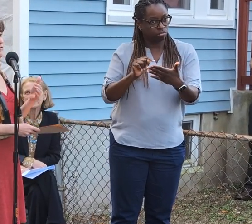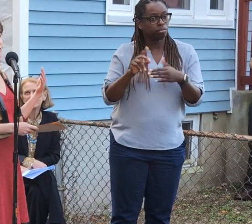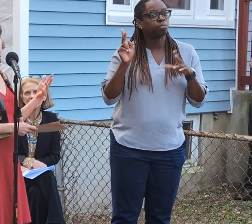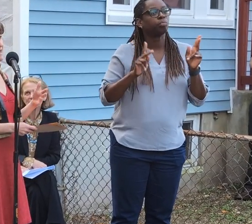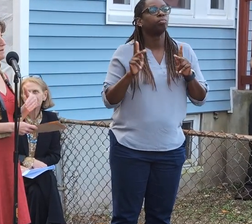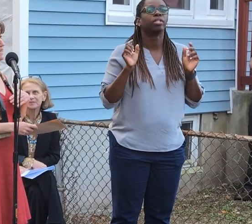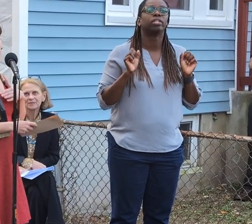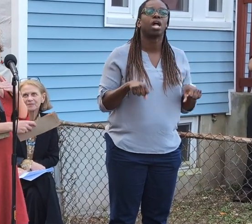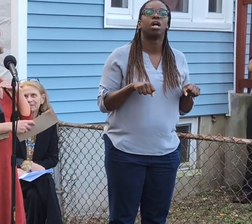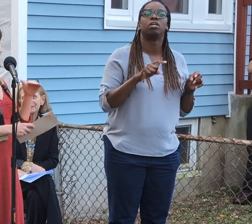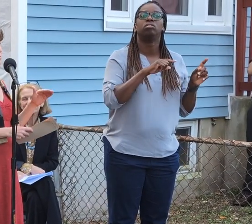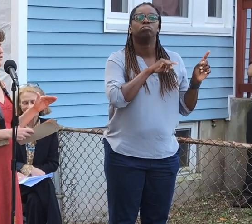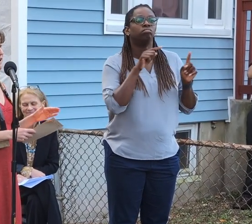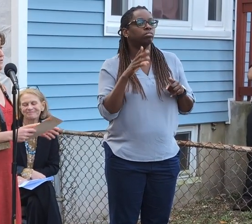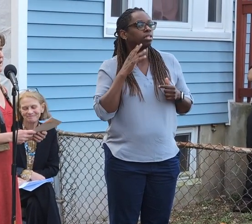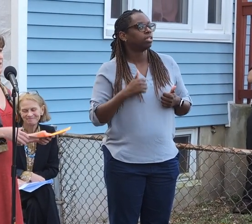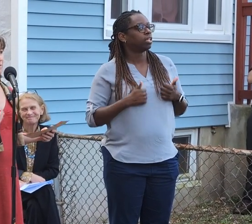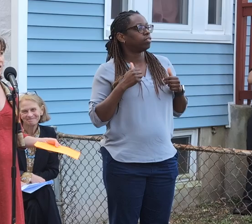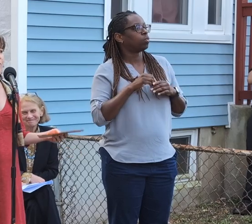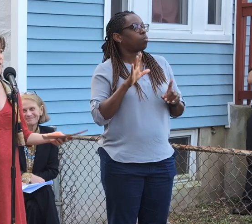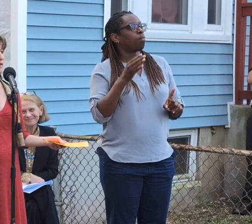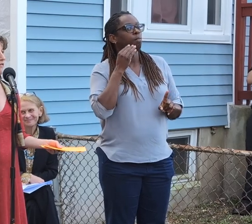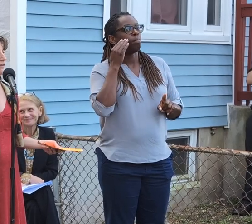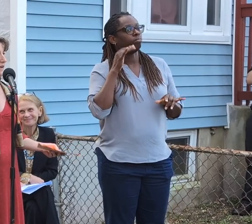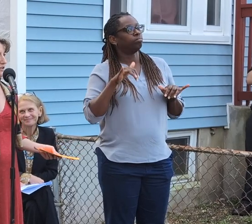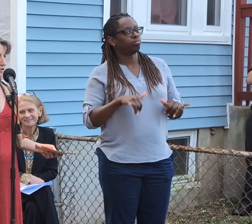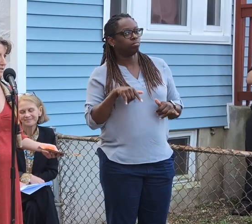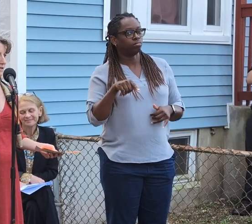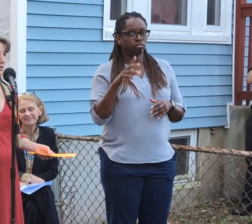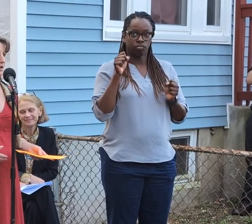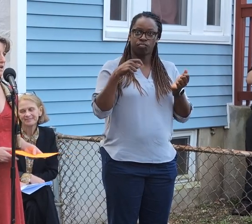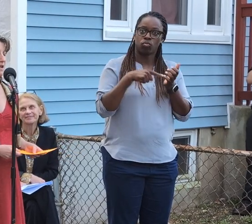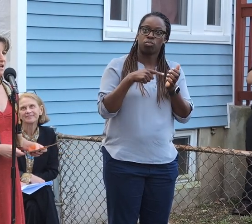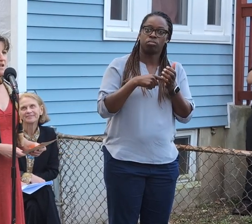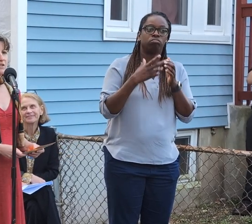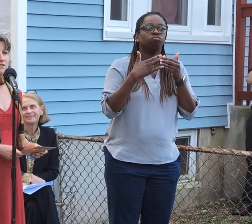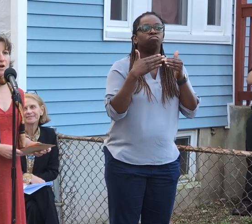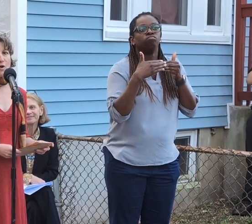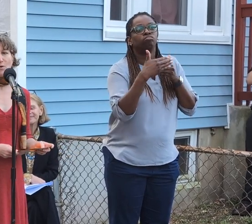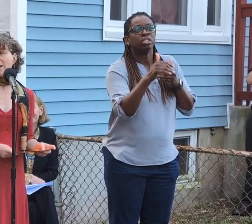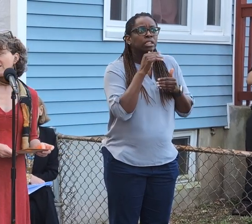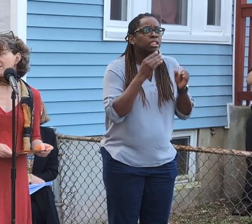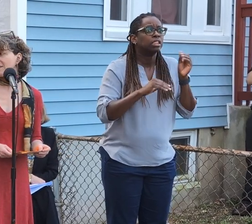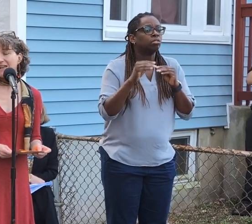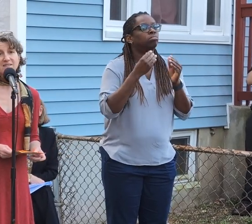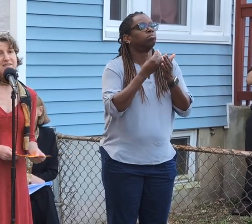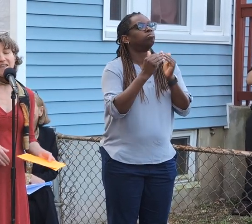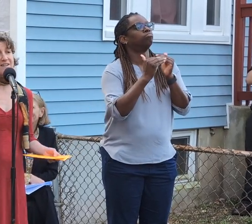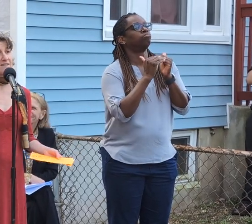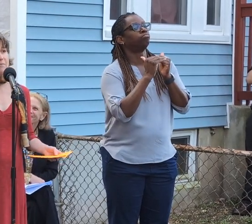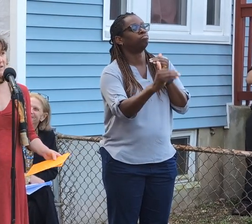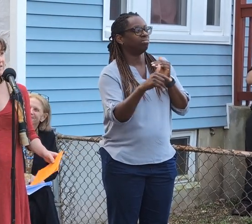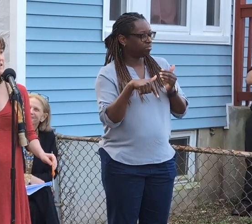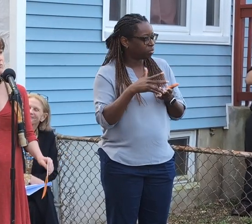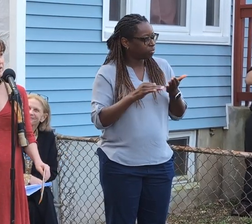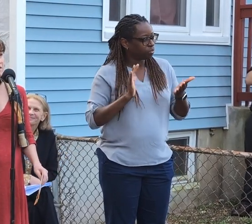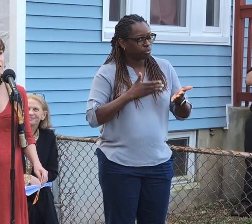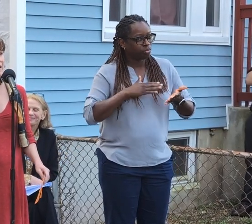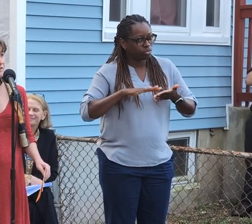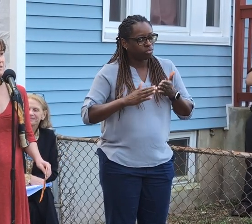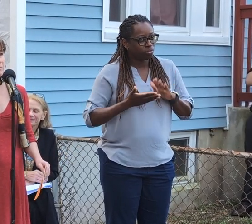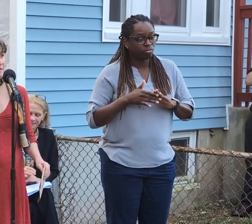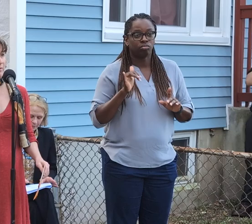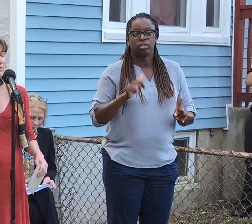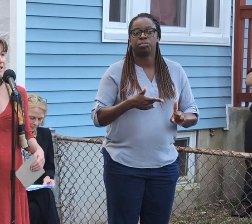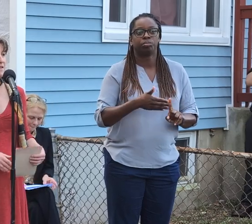properties and it will be affordable forever. And they become part of our land trust community. So that's the best. That is what it's